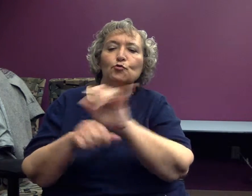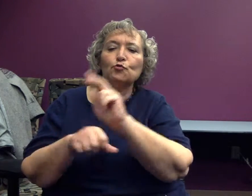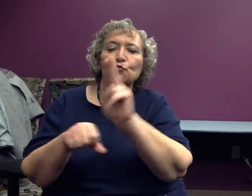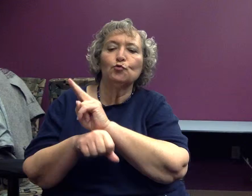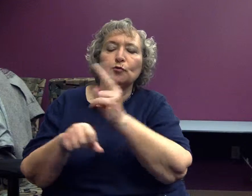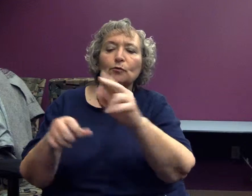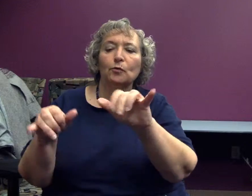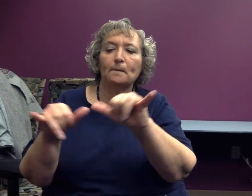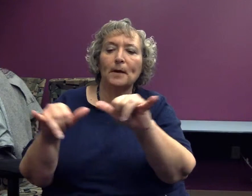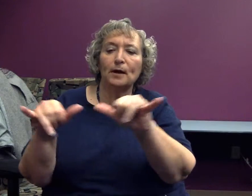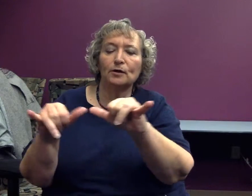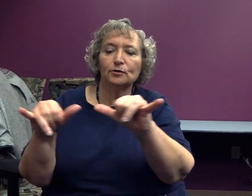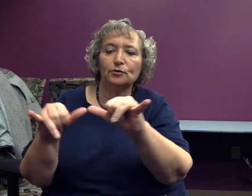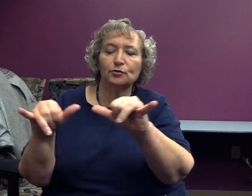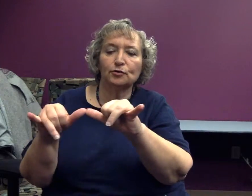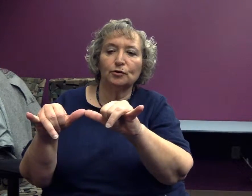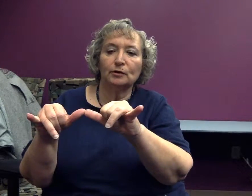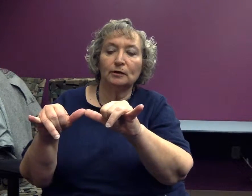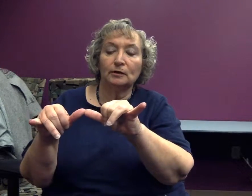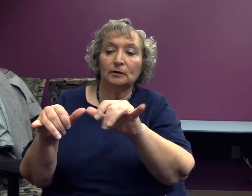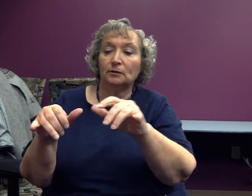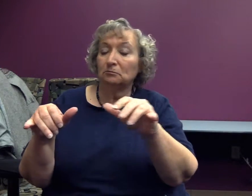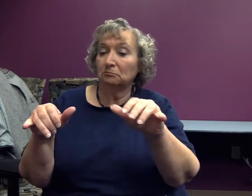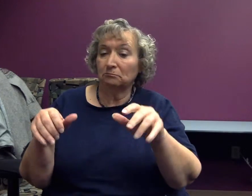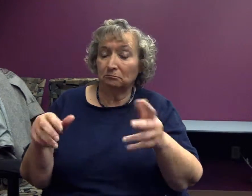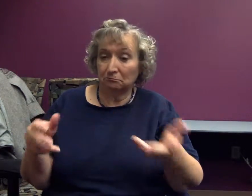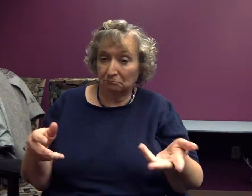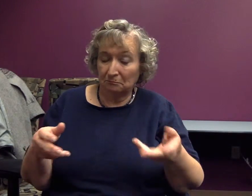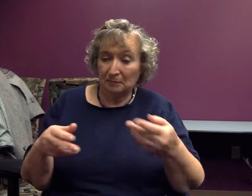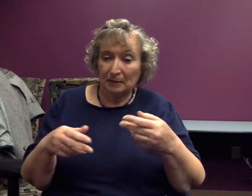called a psychrometer. Now this is